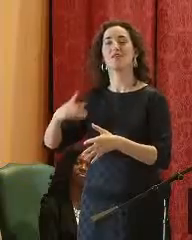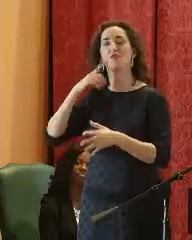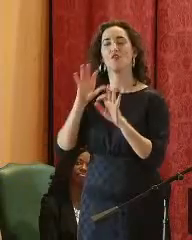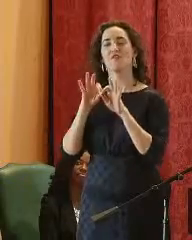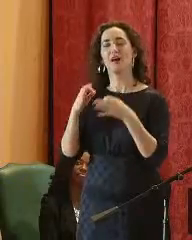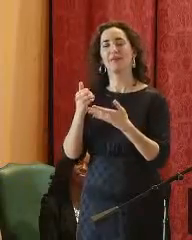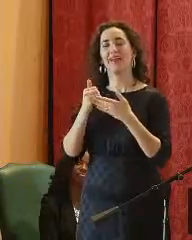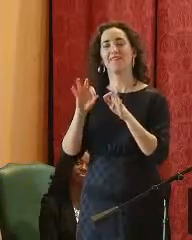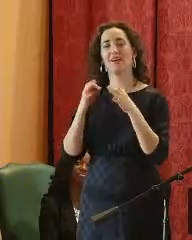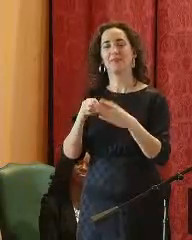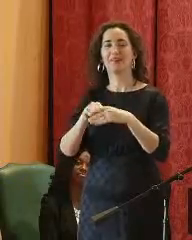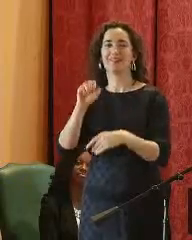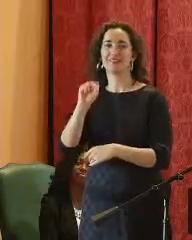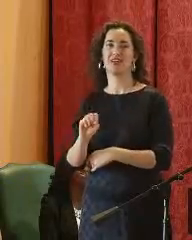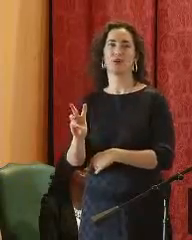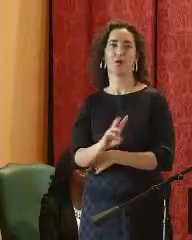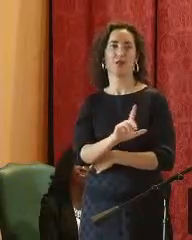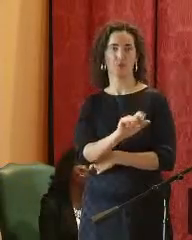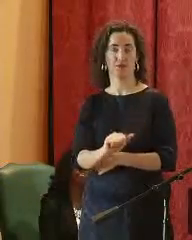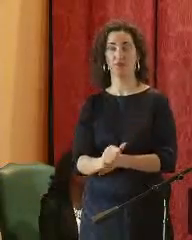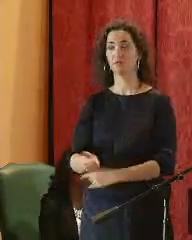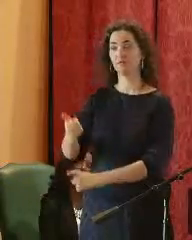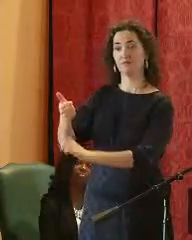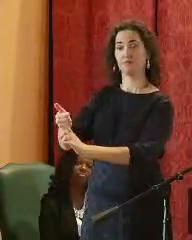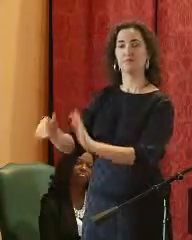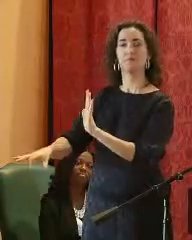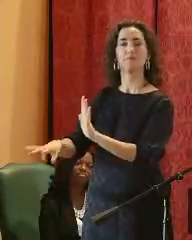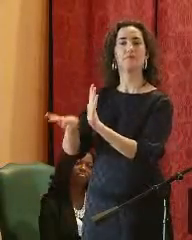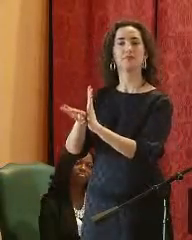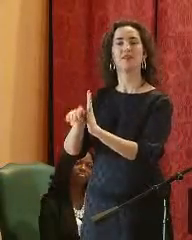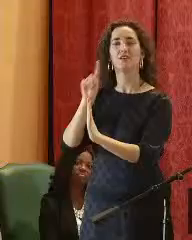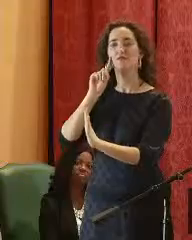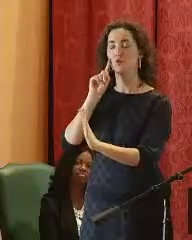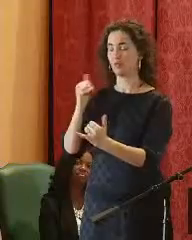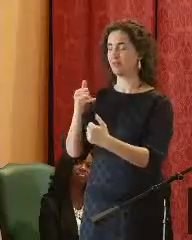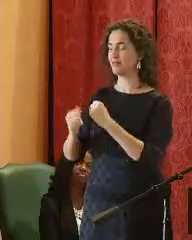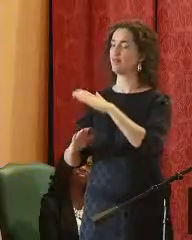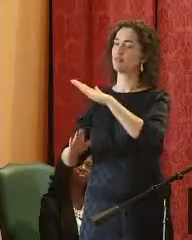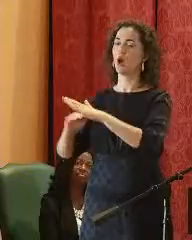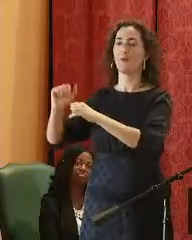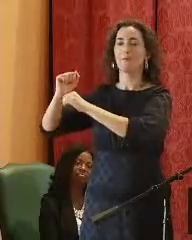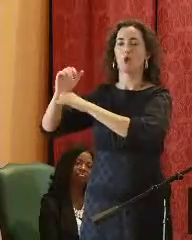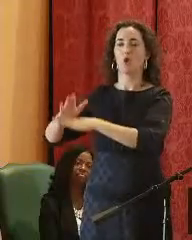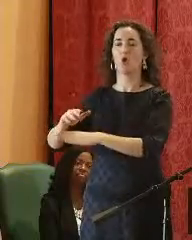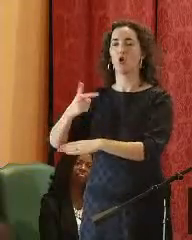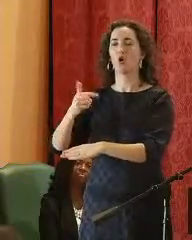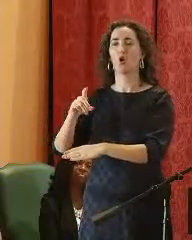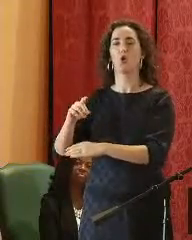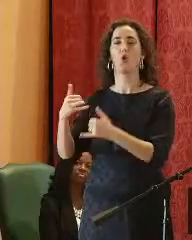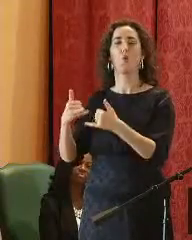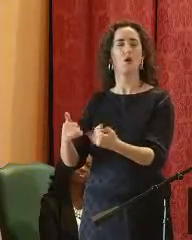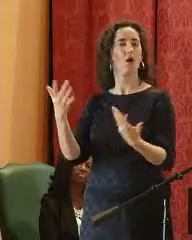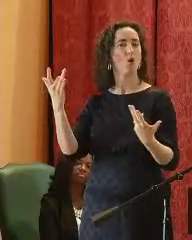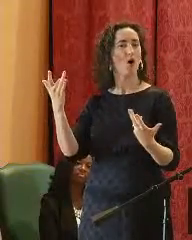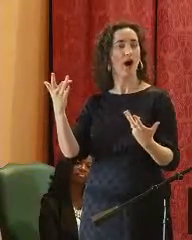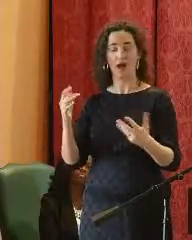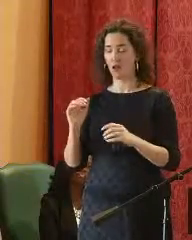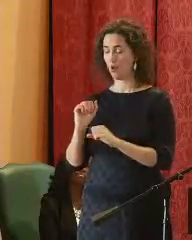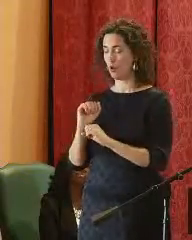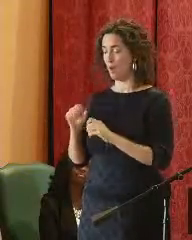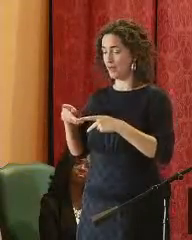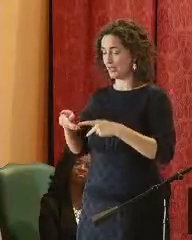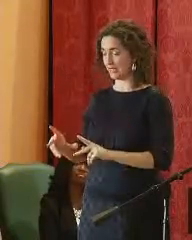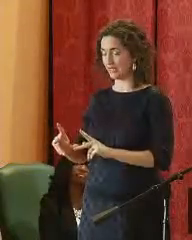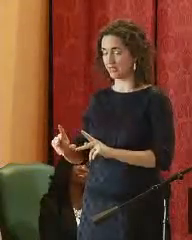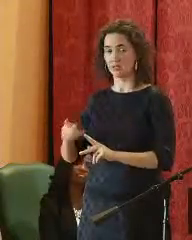Southwest Louisiana. Ms. Reen was nominated for Employer of the Year Gold Award for providing employment opportunities for people